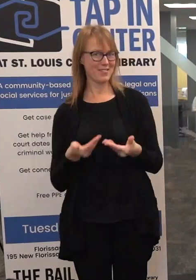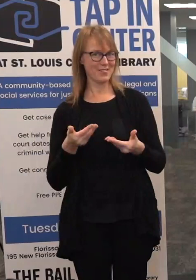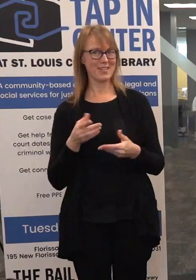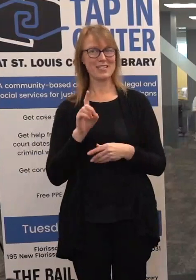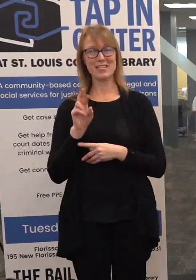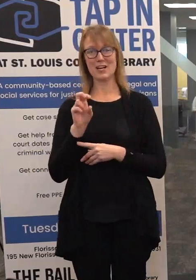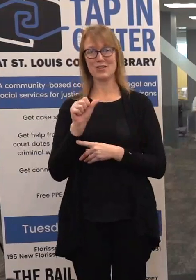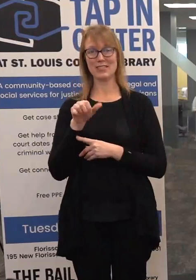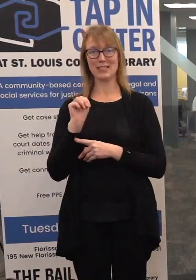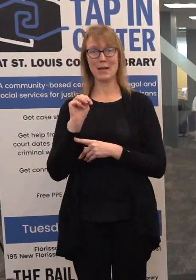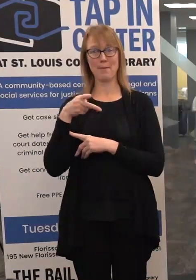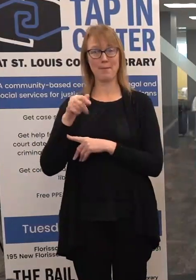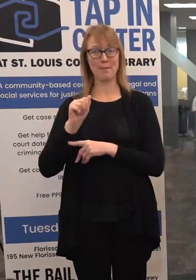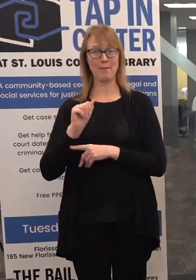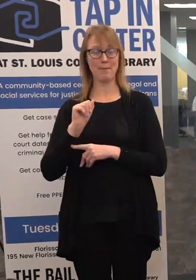Page.